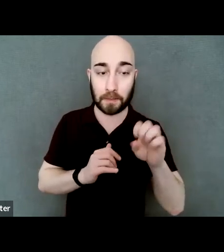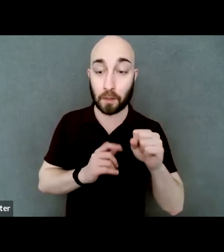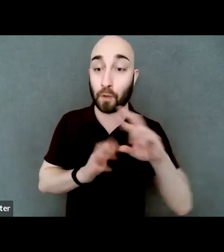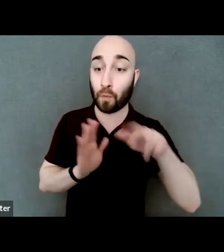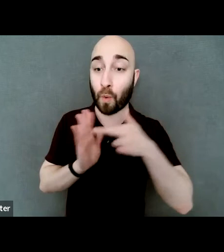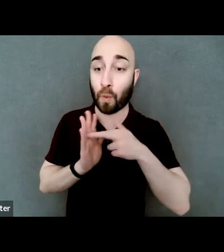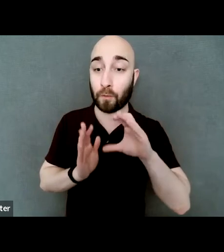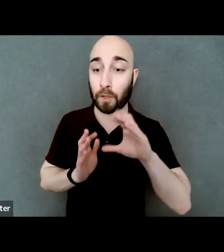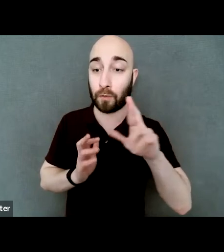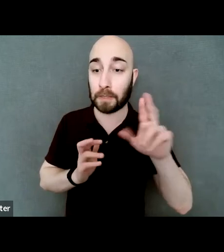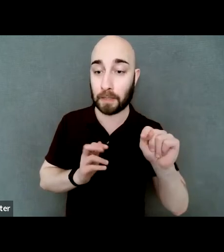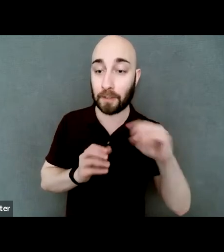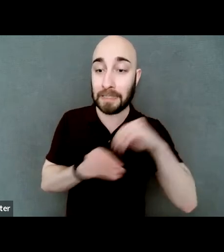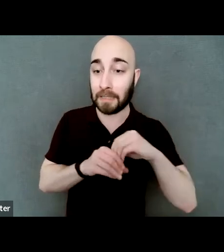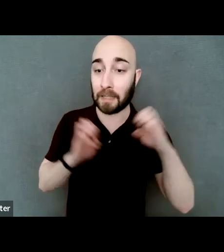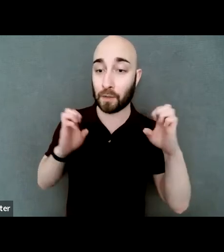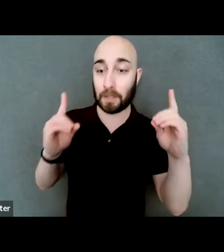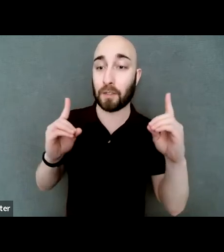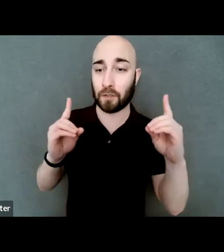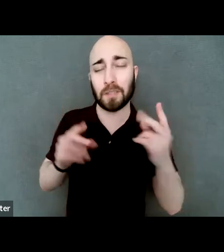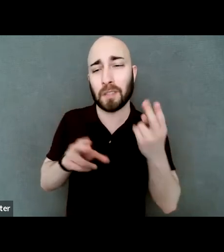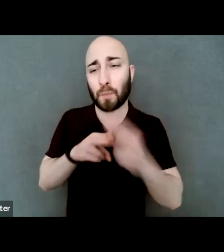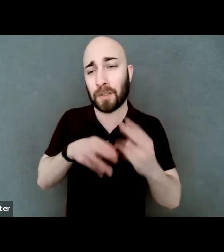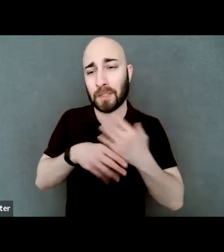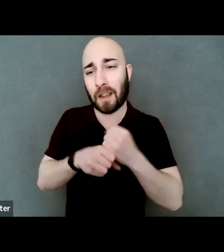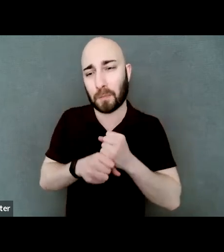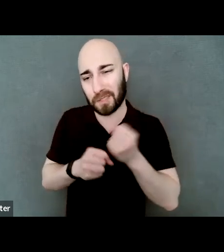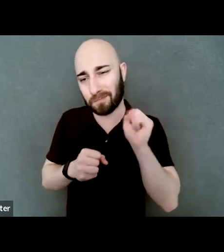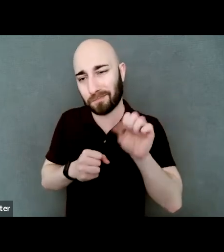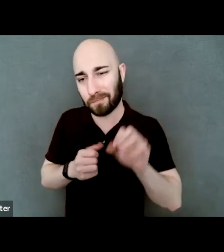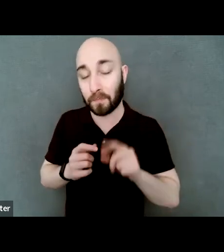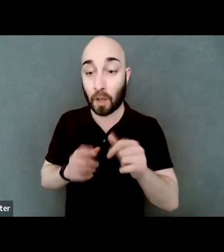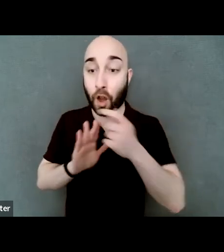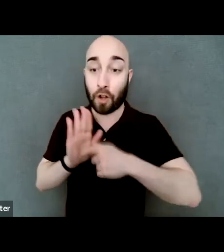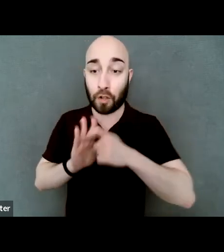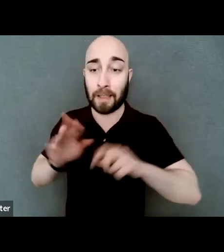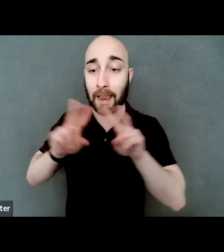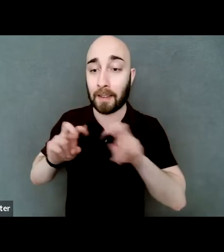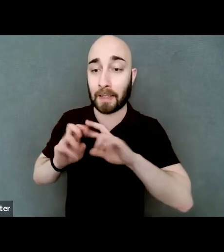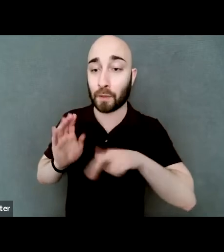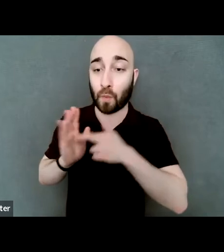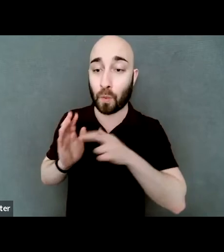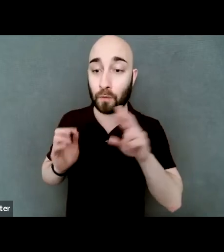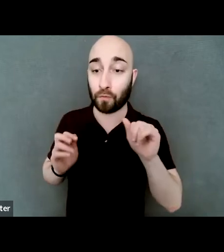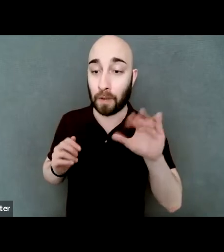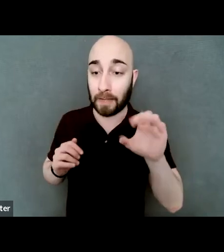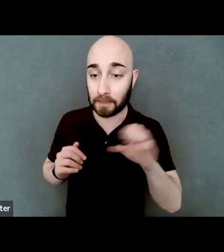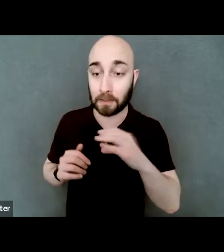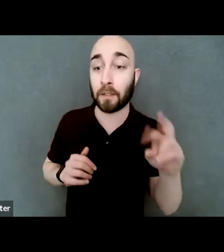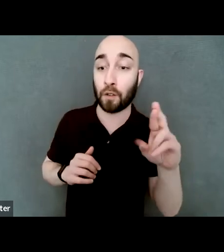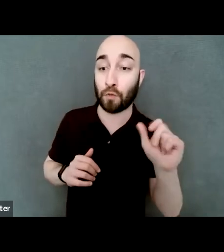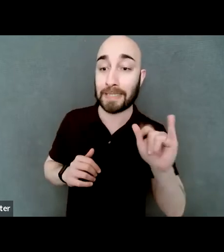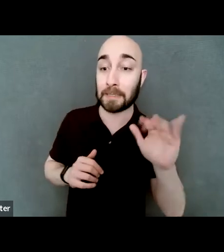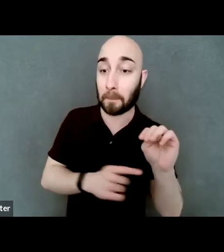in Education. And just a brief synopsis, this article analyzes the role of race and racism